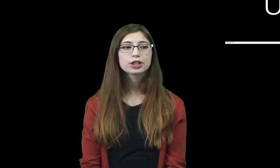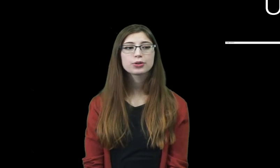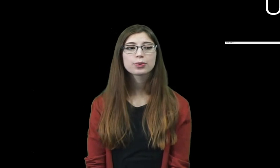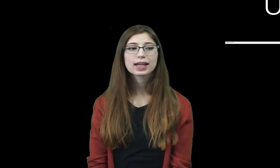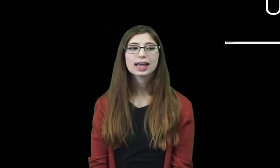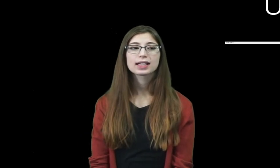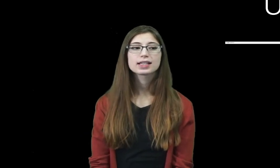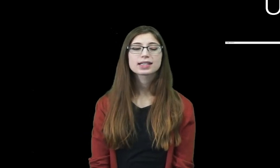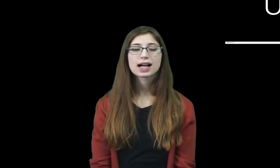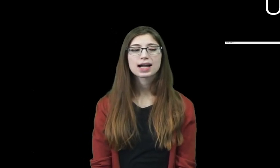You can sign,